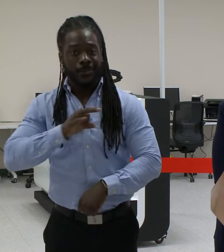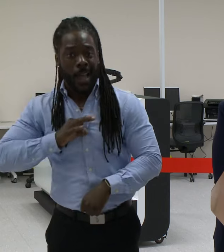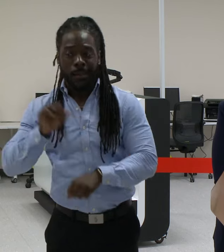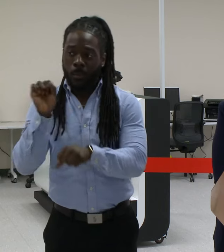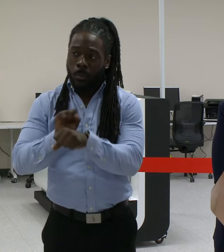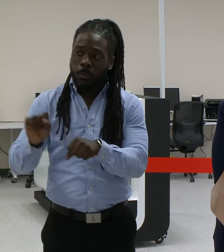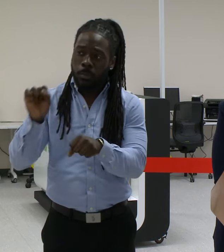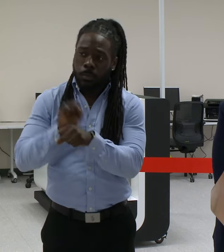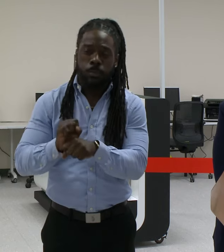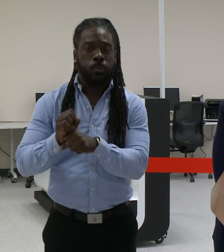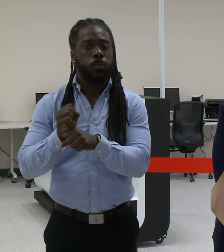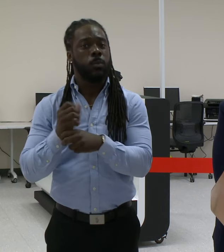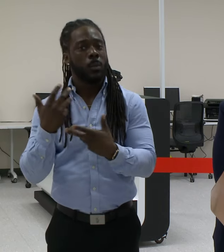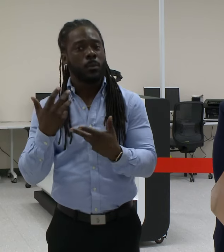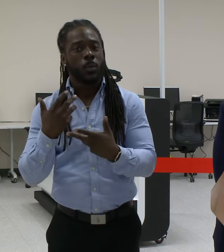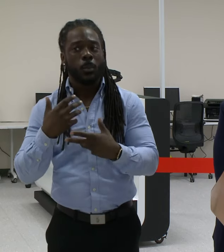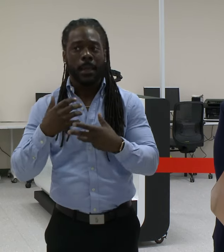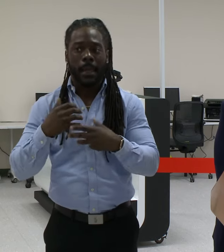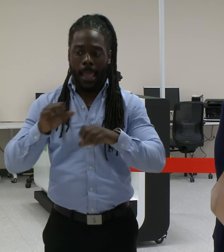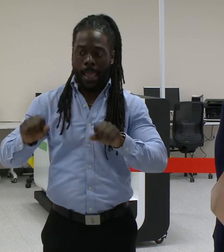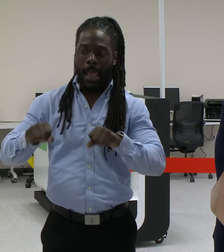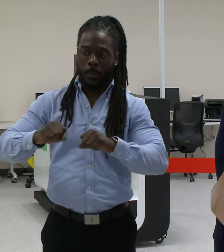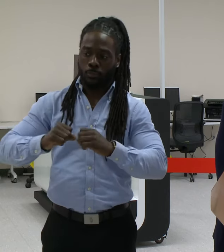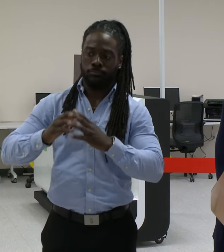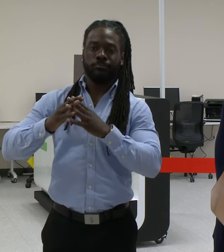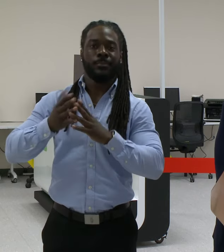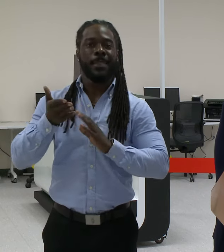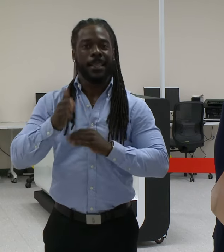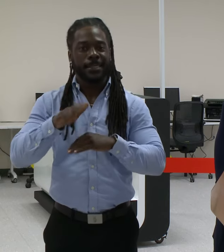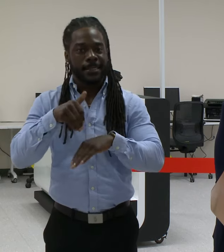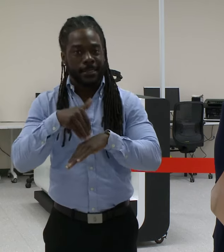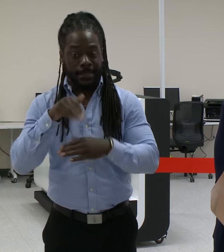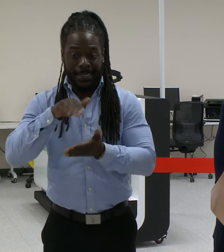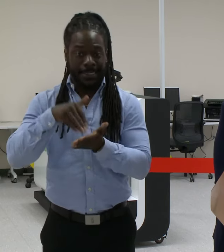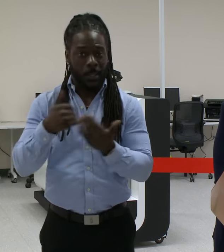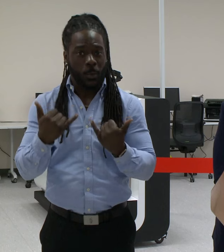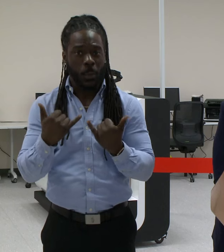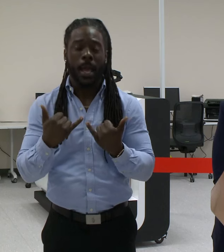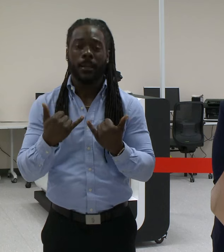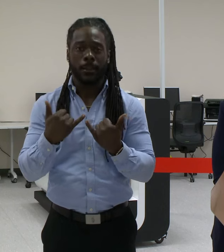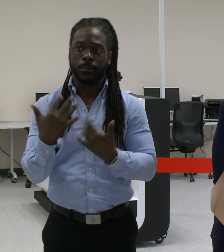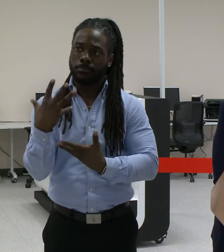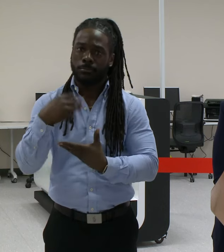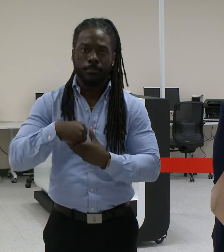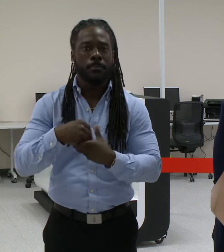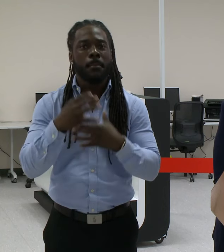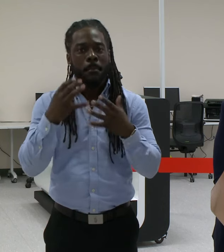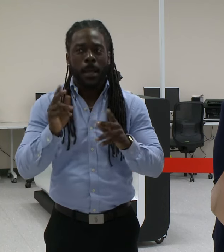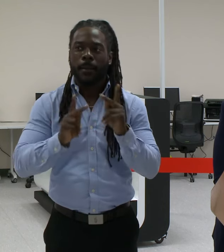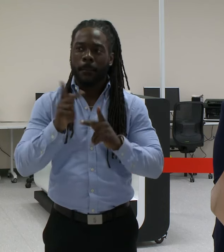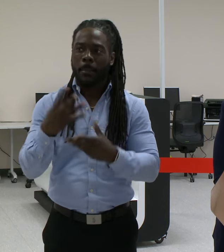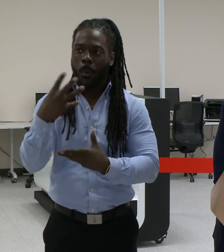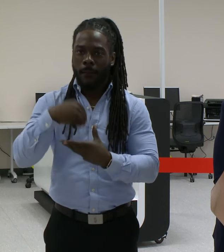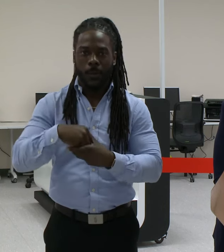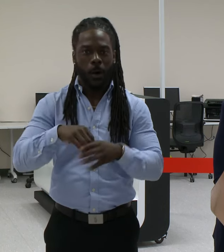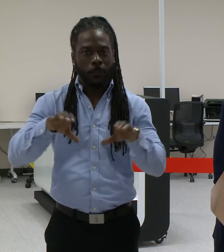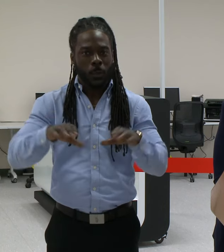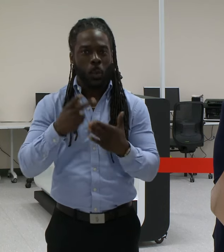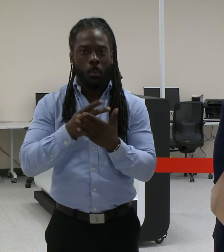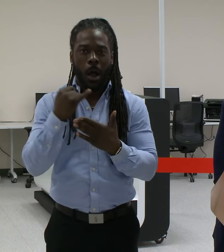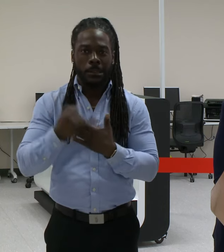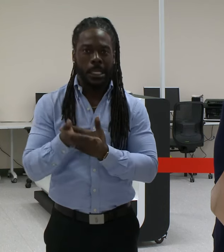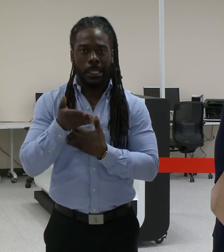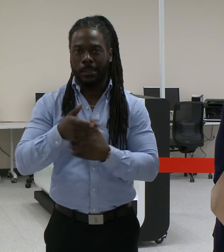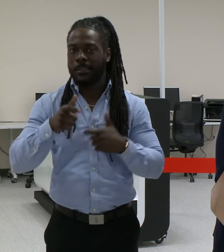so hard to be able to open this center today. It takes a number of people to be able to do a project of